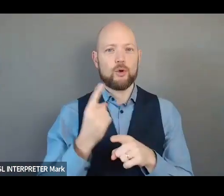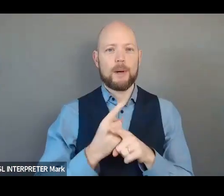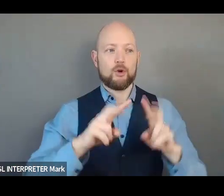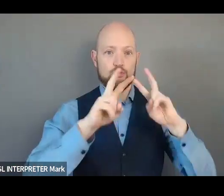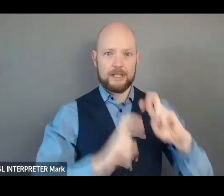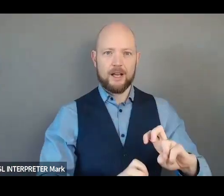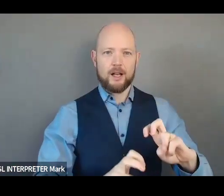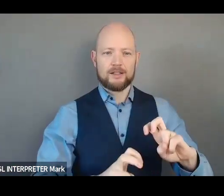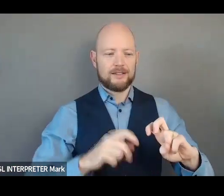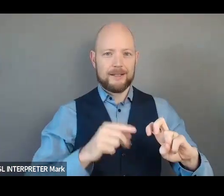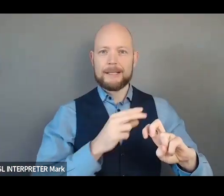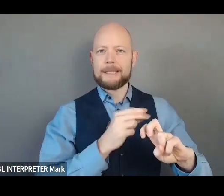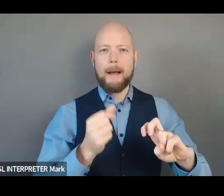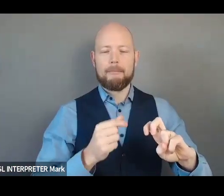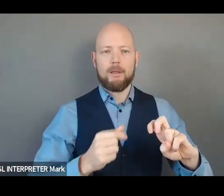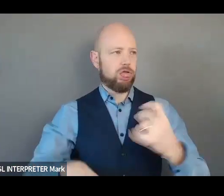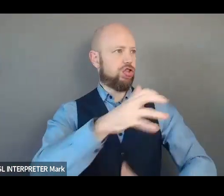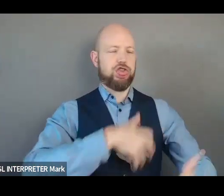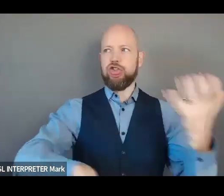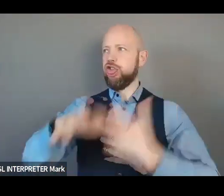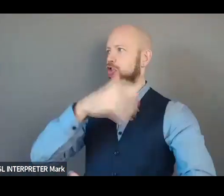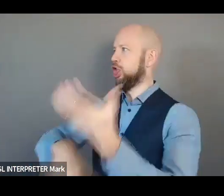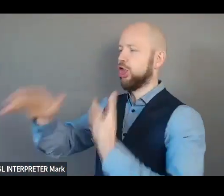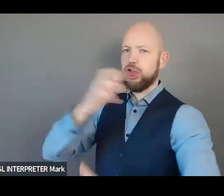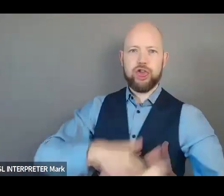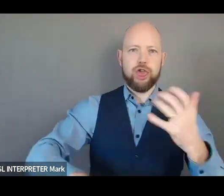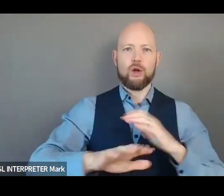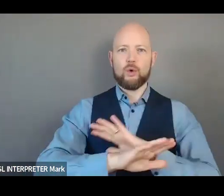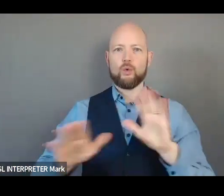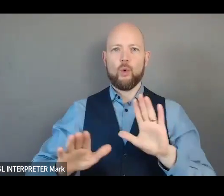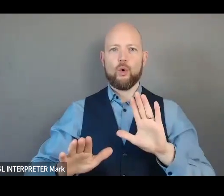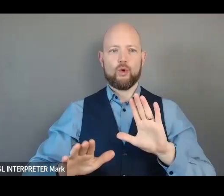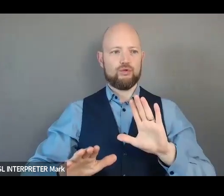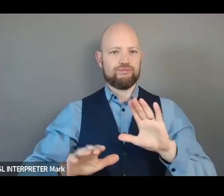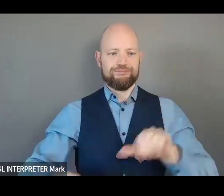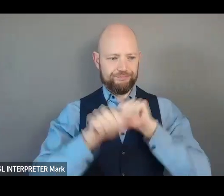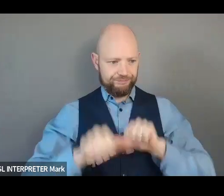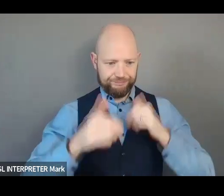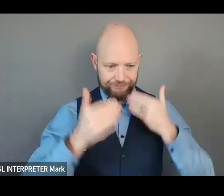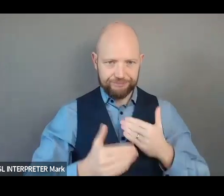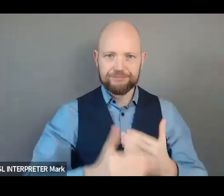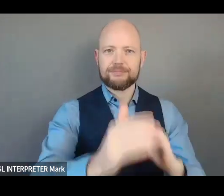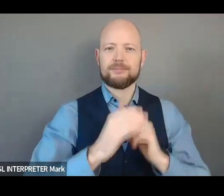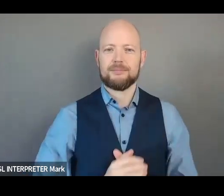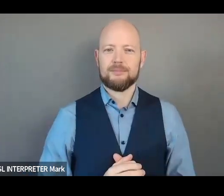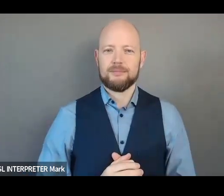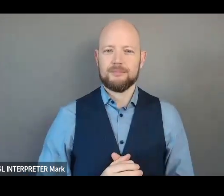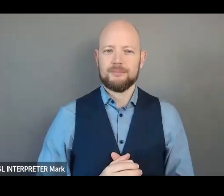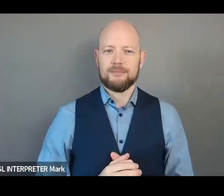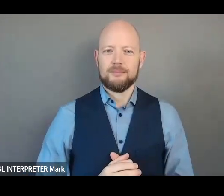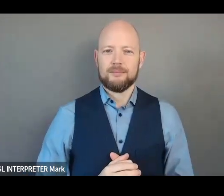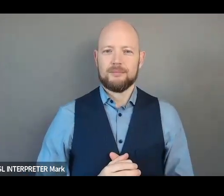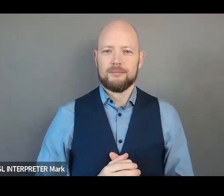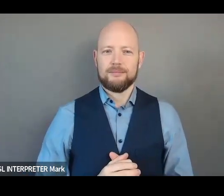about it, not when you press go on some control experiment where you've got two universities, one of which you've done helpful things to and one of which you've